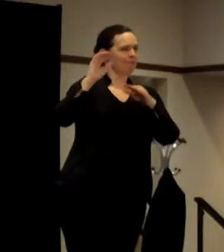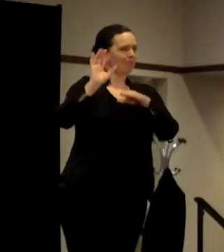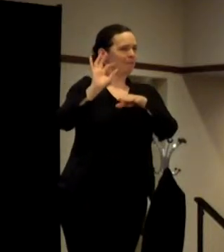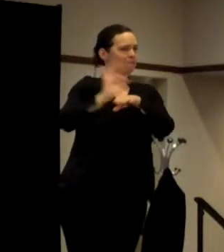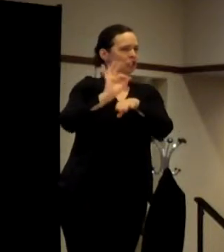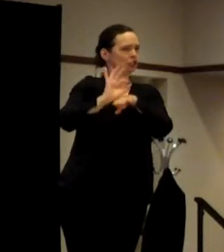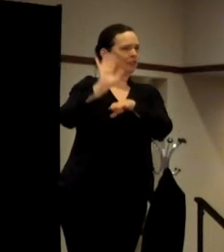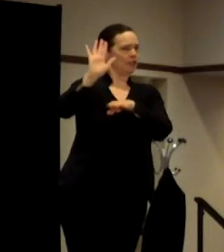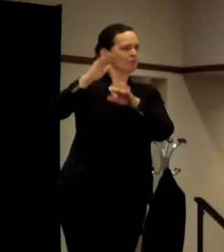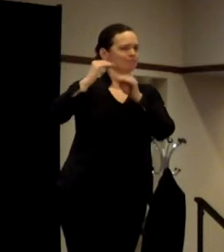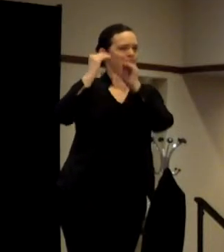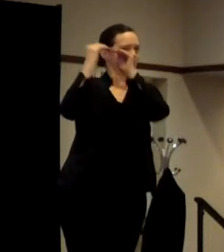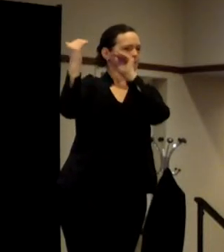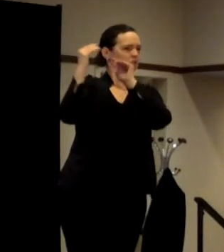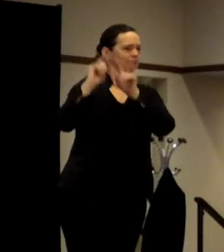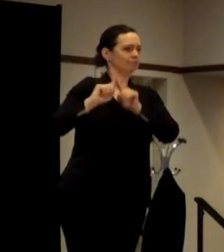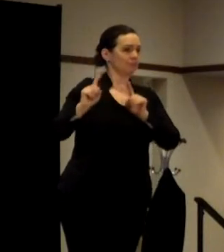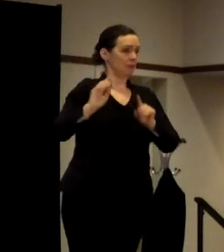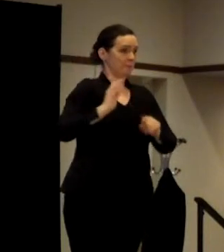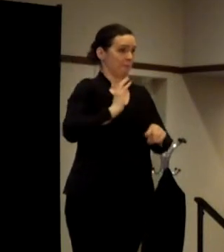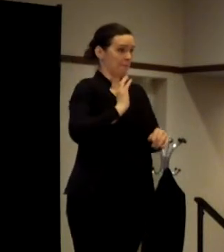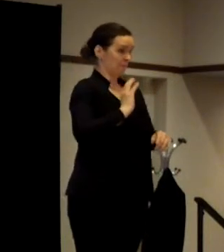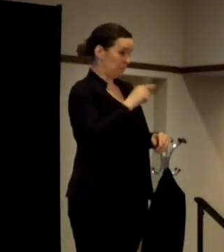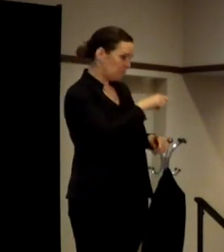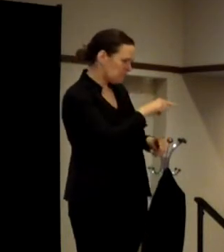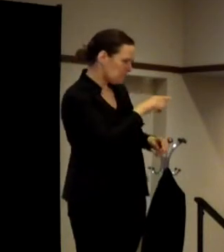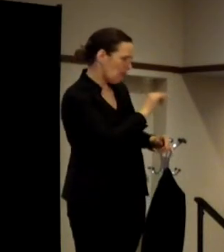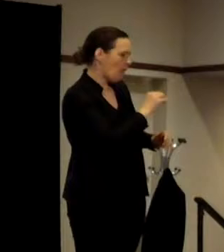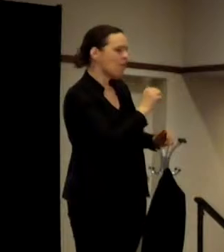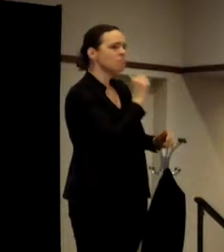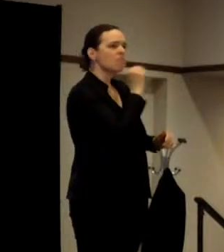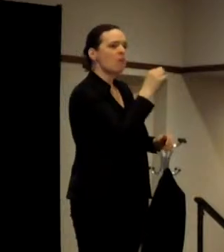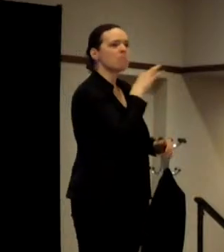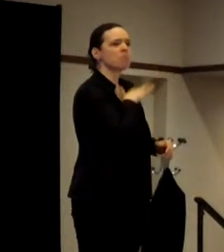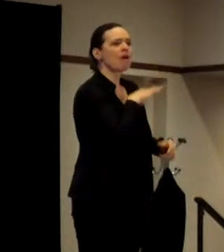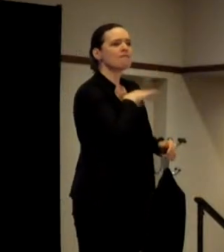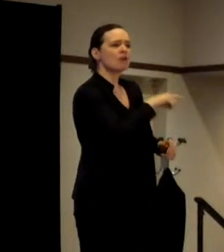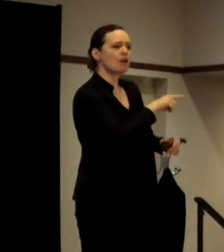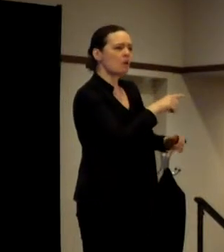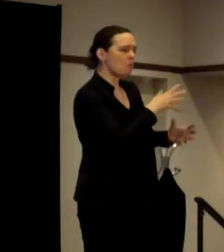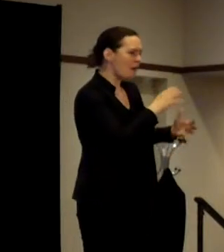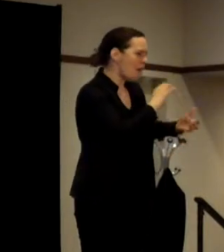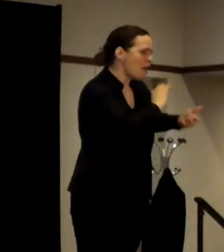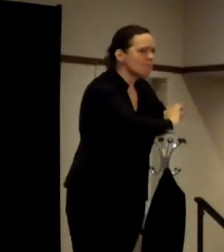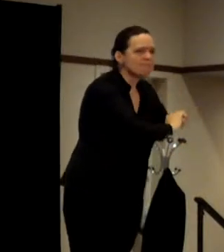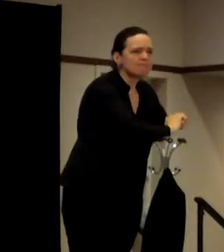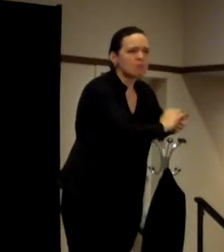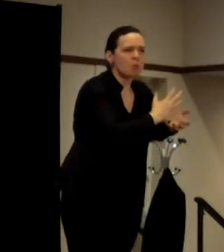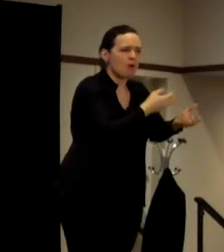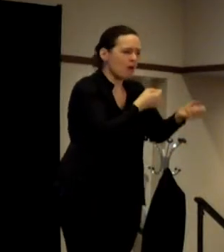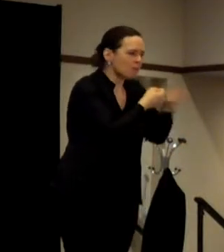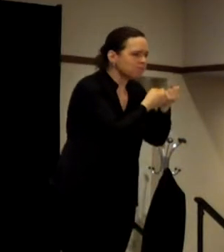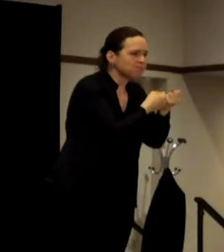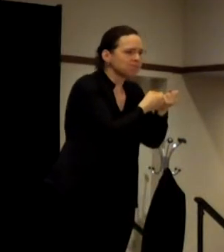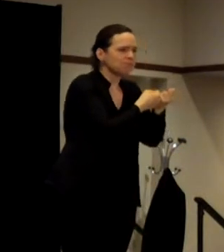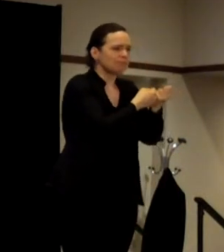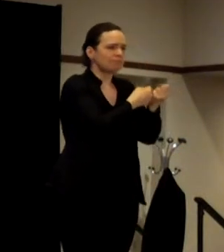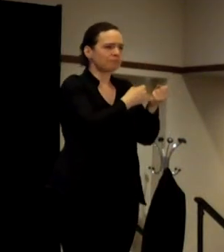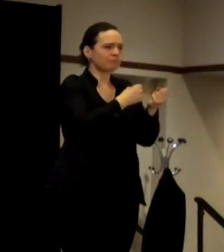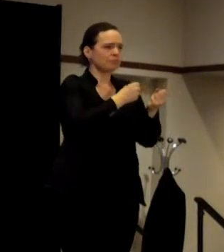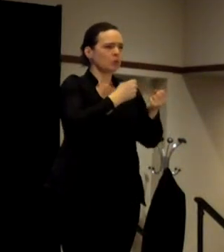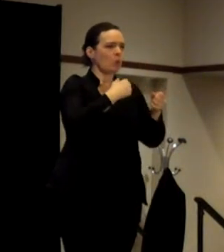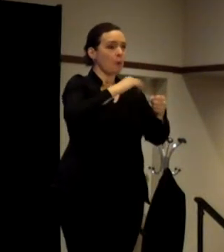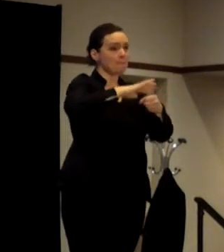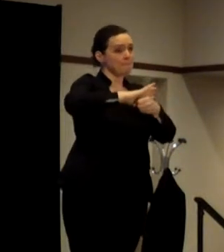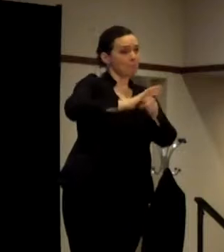are, our nonprofit partners as well. So I think the pandemic's brought clarity to that, and we'll be